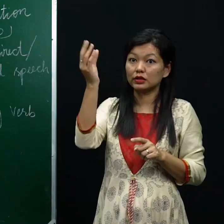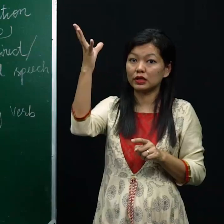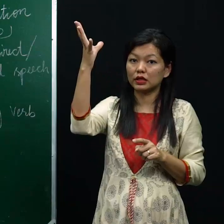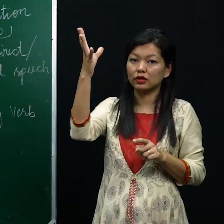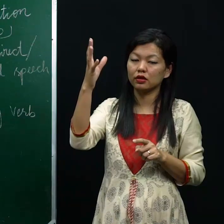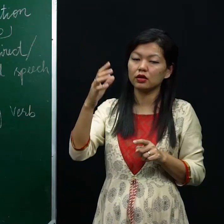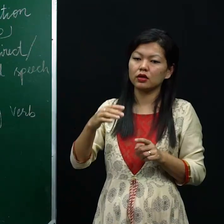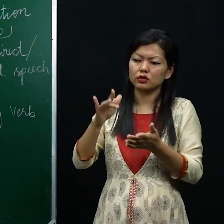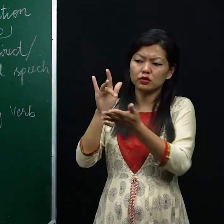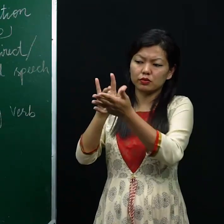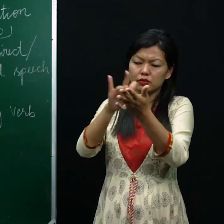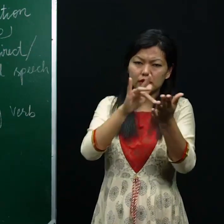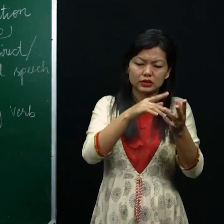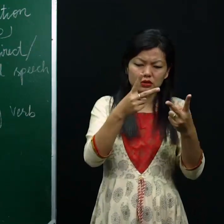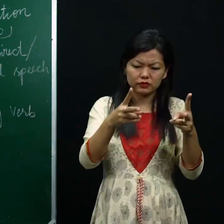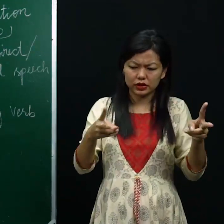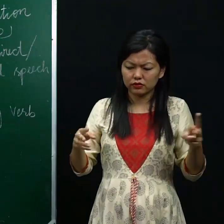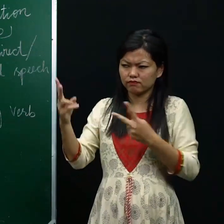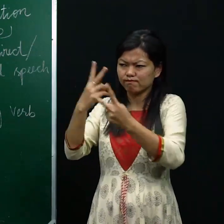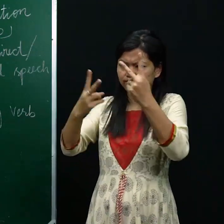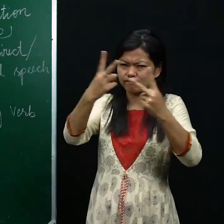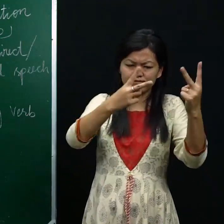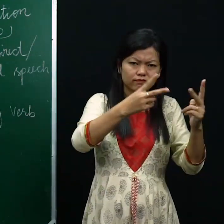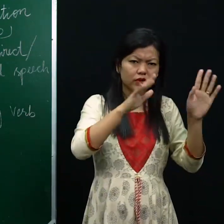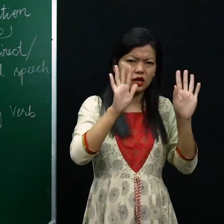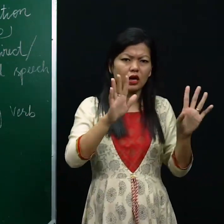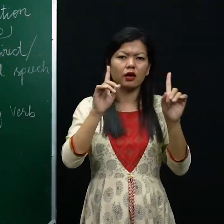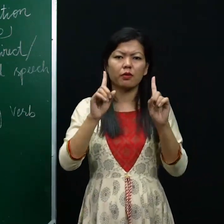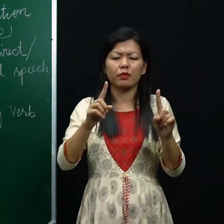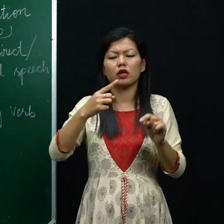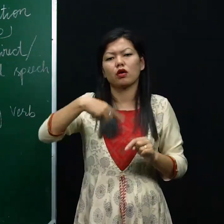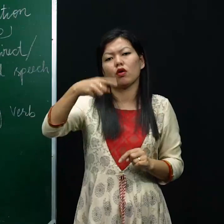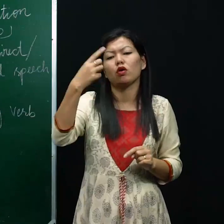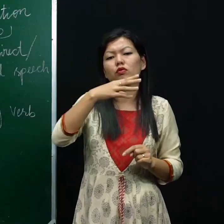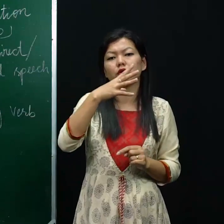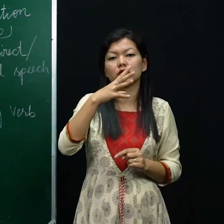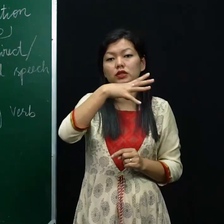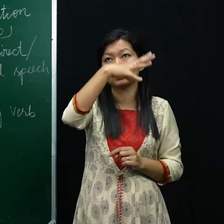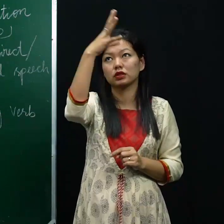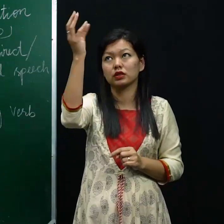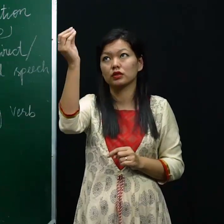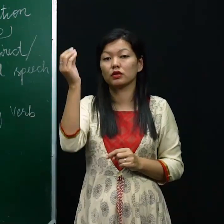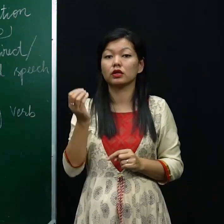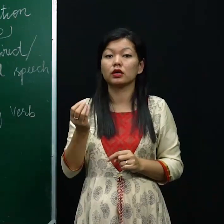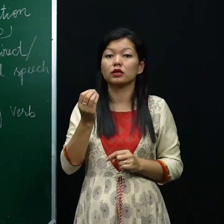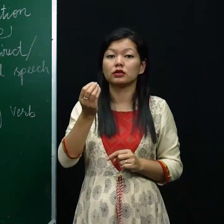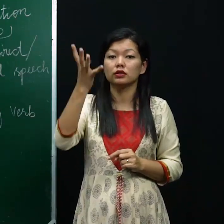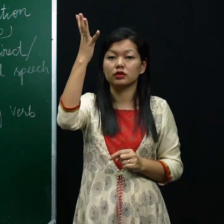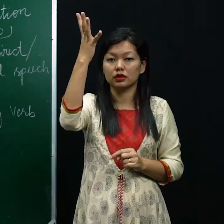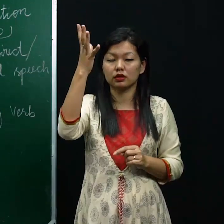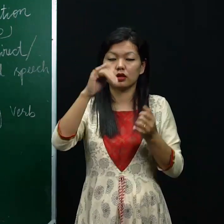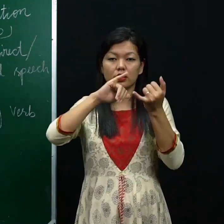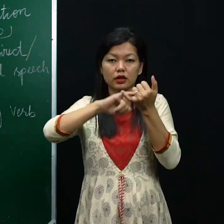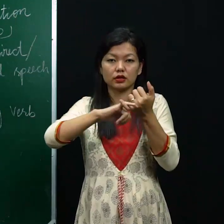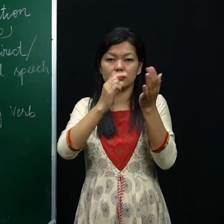or even if you go to the other parts of the world, you will hear everyone saying that the sun rises in the east. All